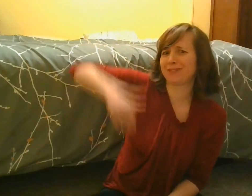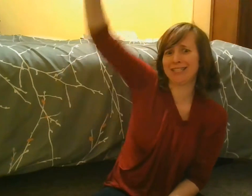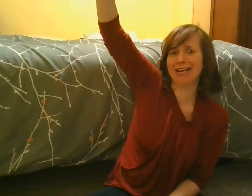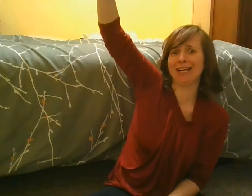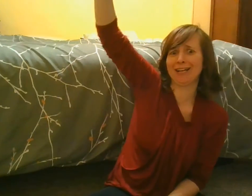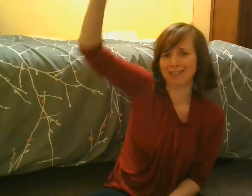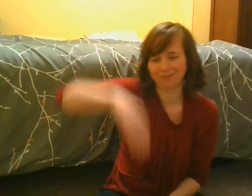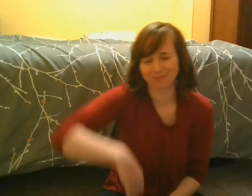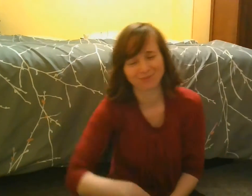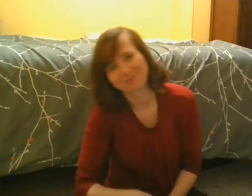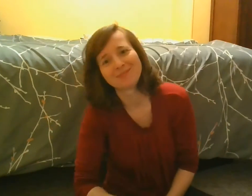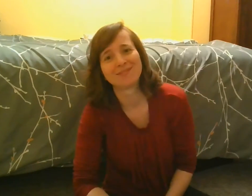yeah.